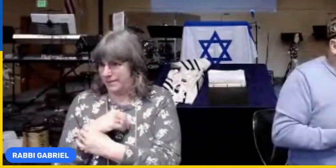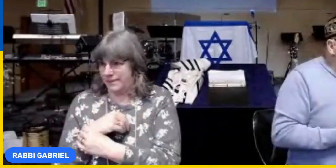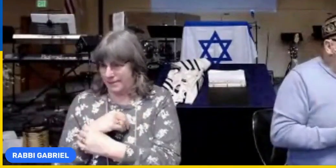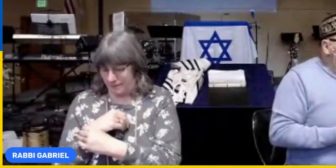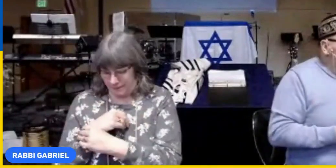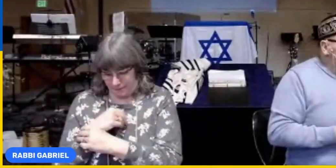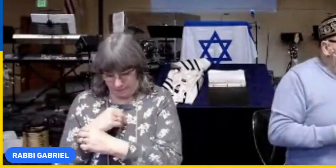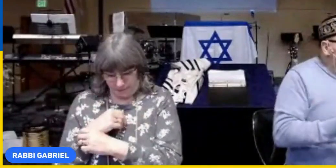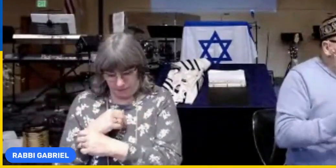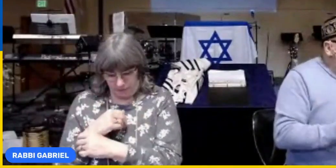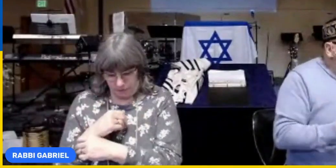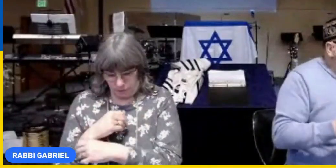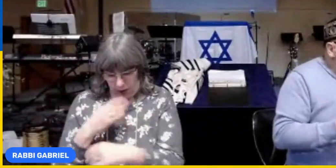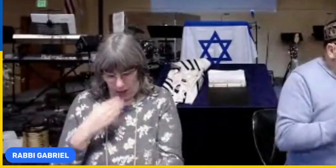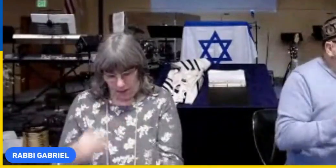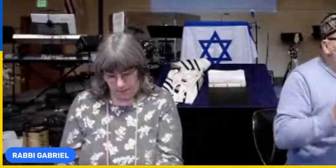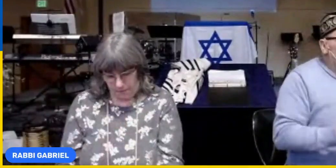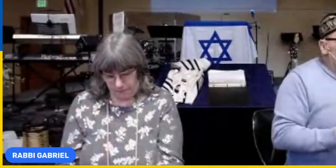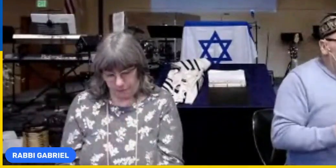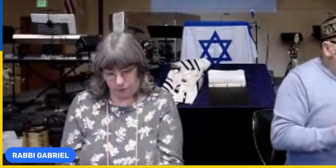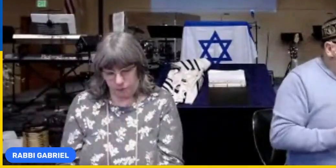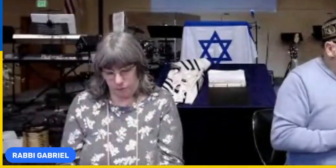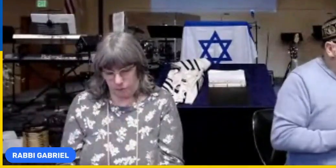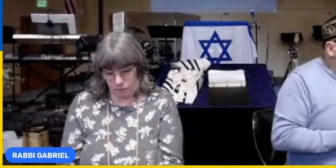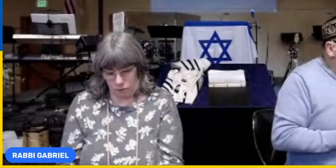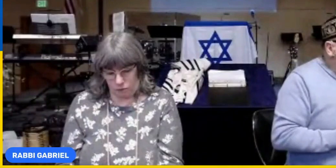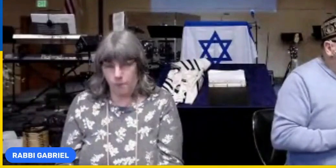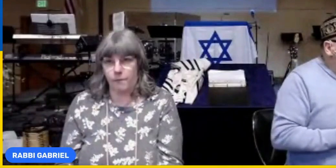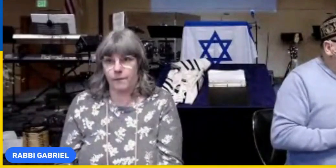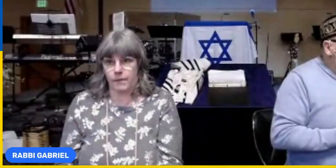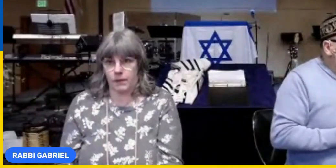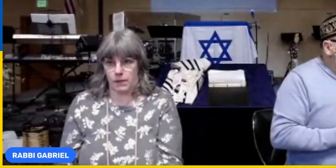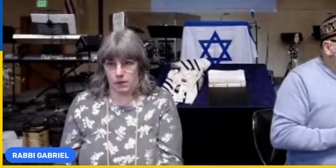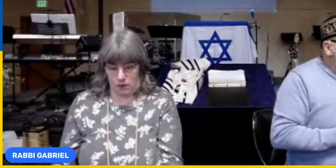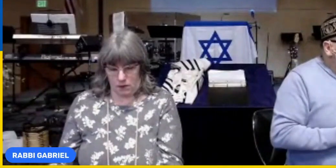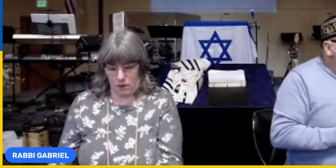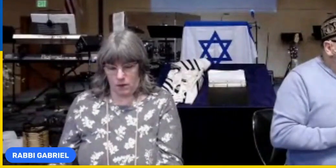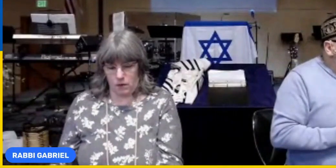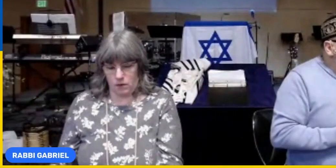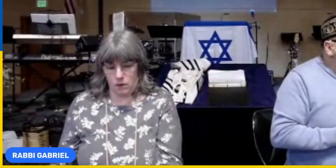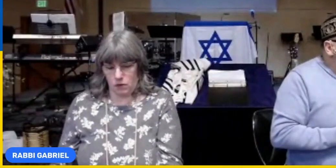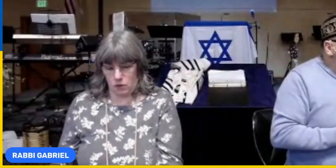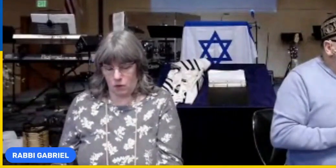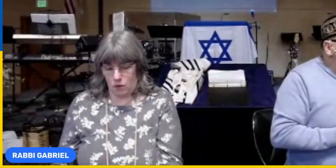there's a lot about that. Anyway, but I'm not going to go down that trail.